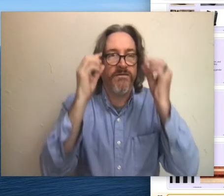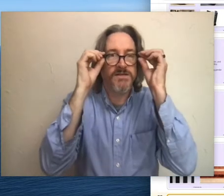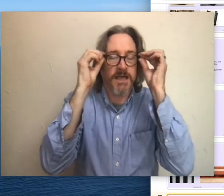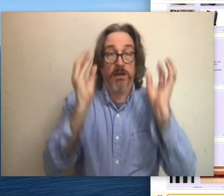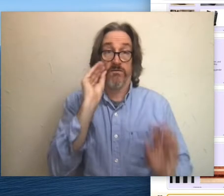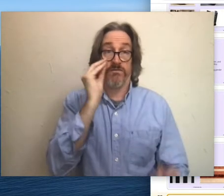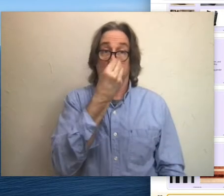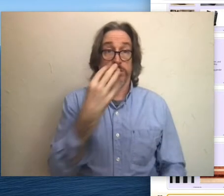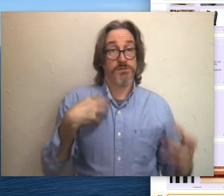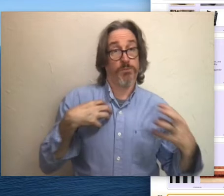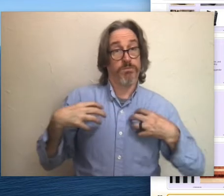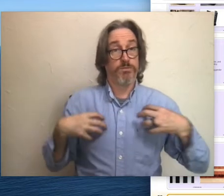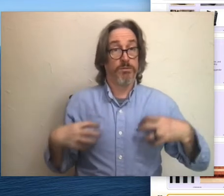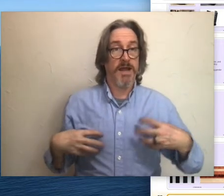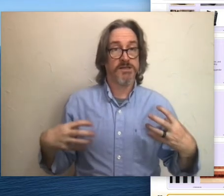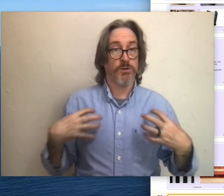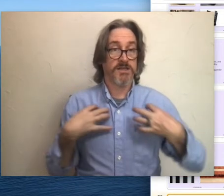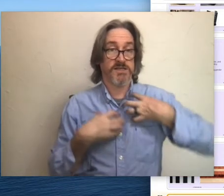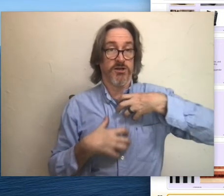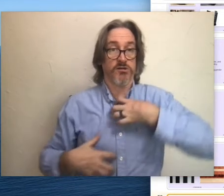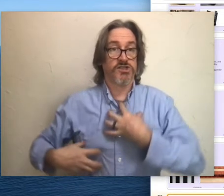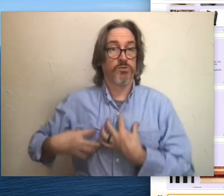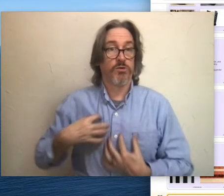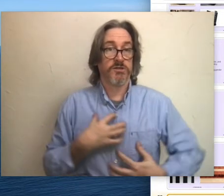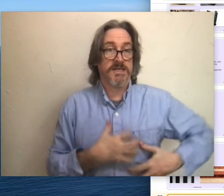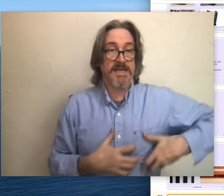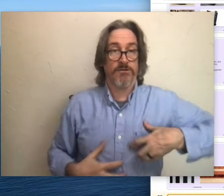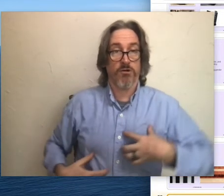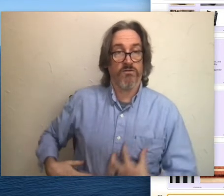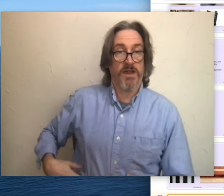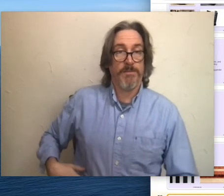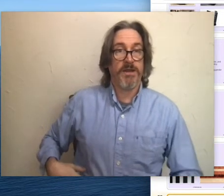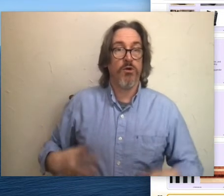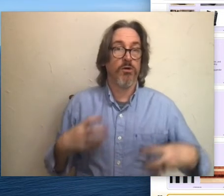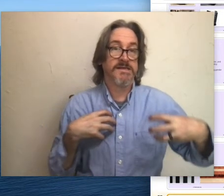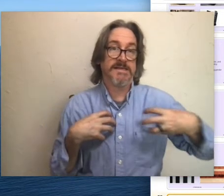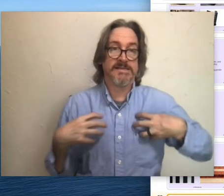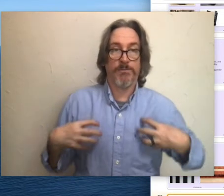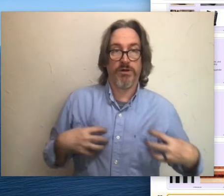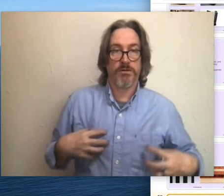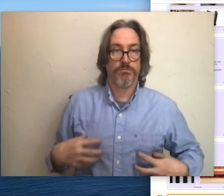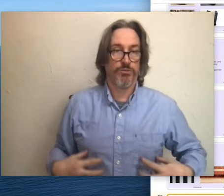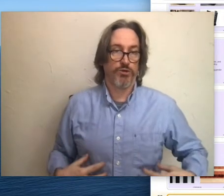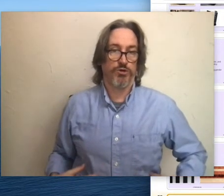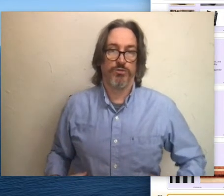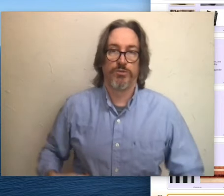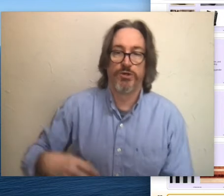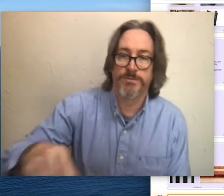And if it's like flowers, boom, boom, boom. And so does it all swirl together, overlapping, or is it separate?